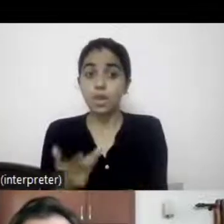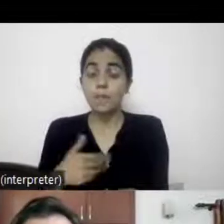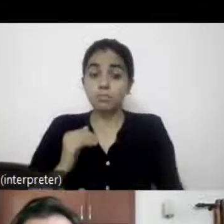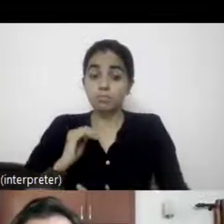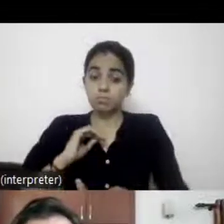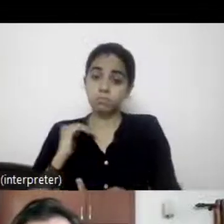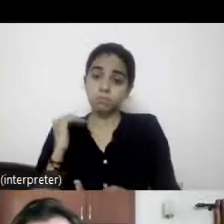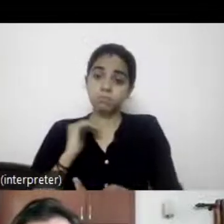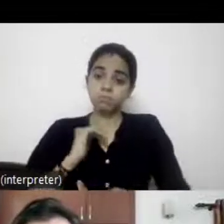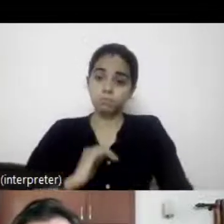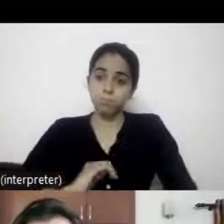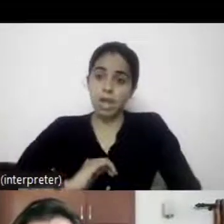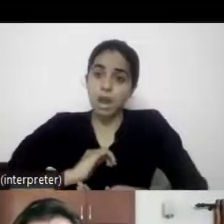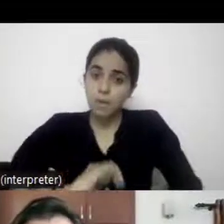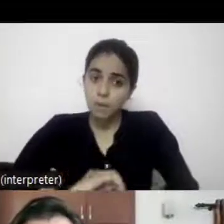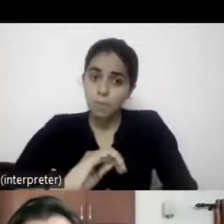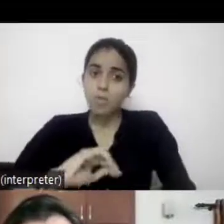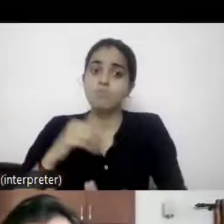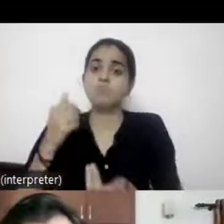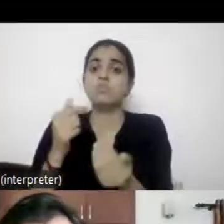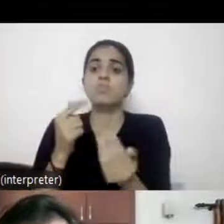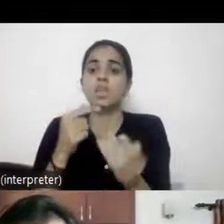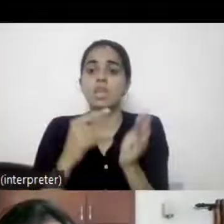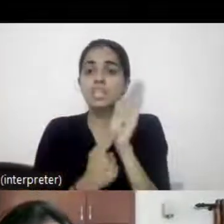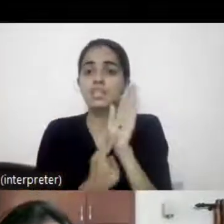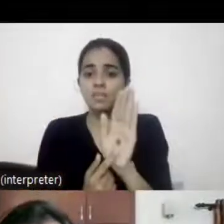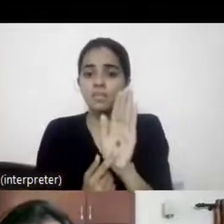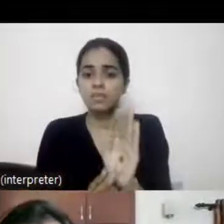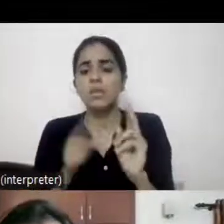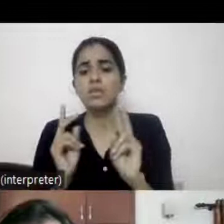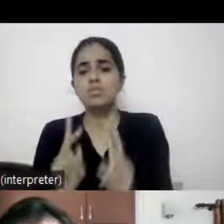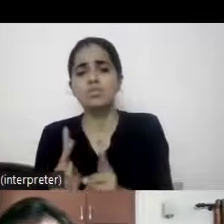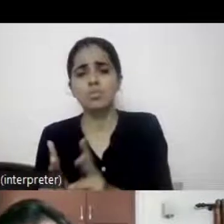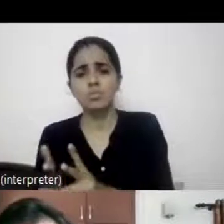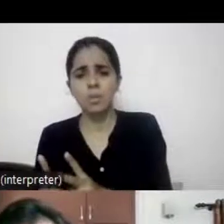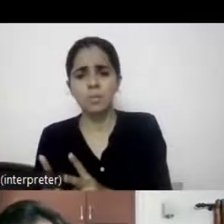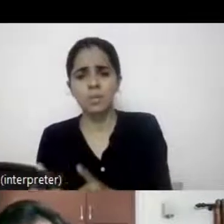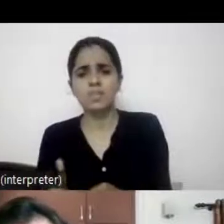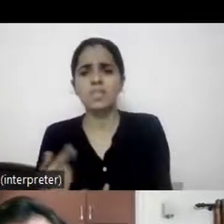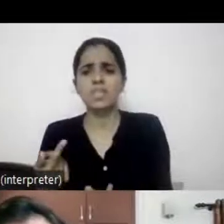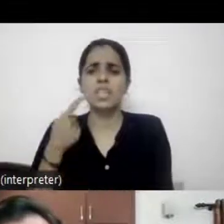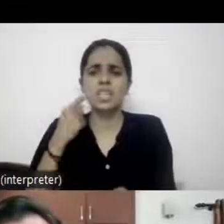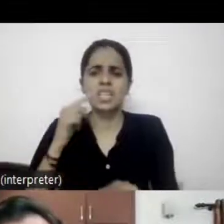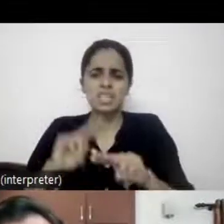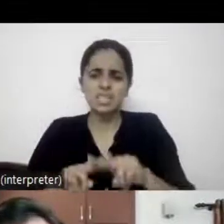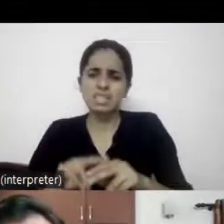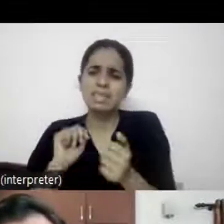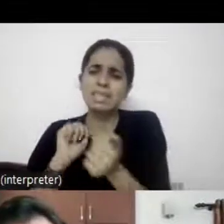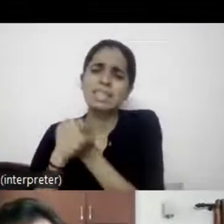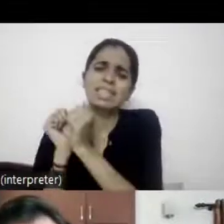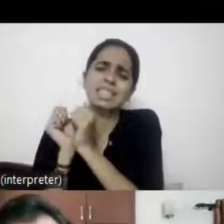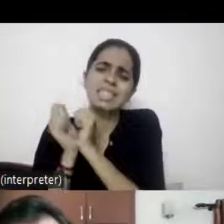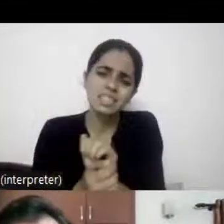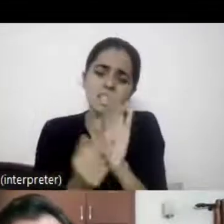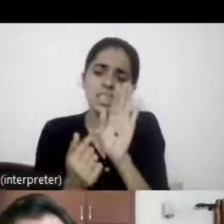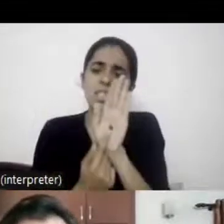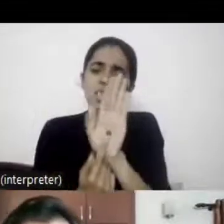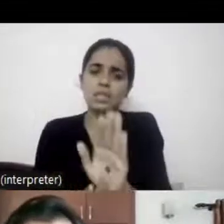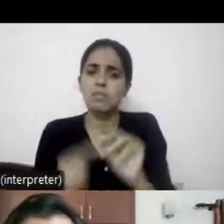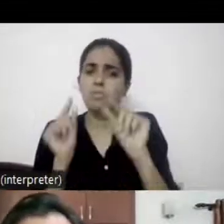reproduced symbolically. This normativity in narrative will by